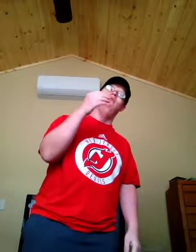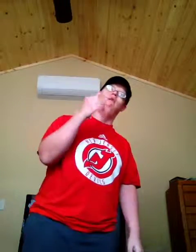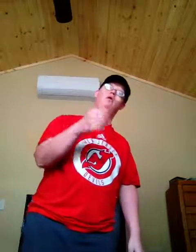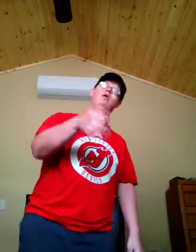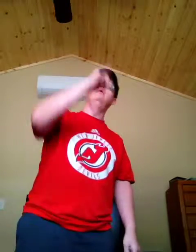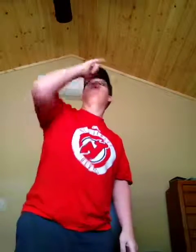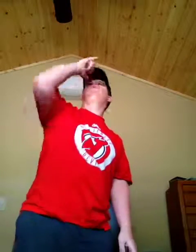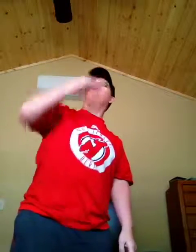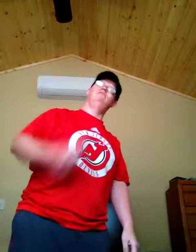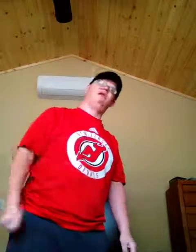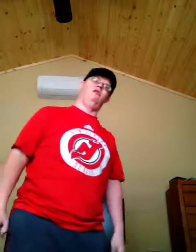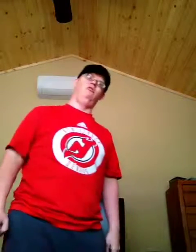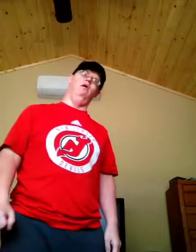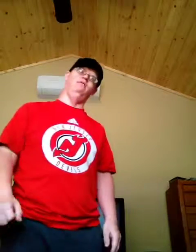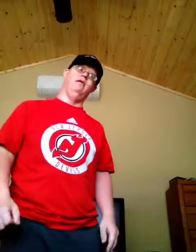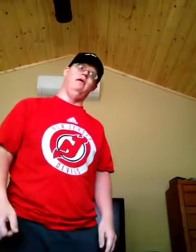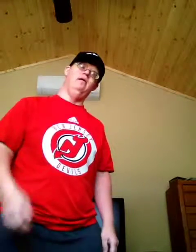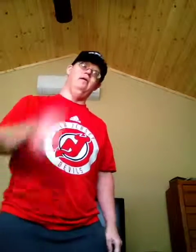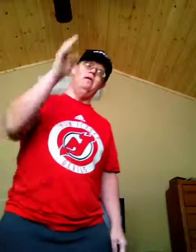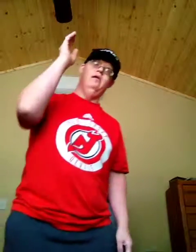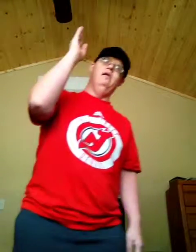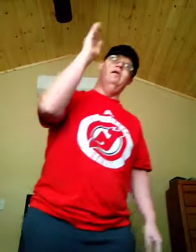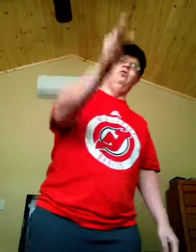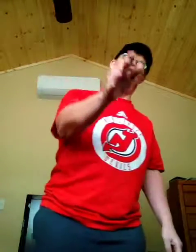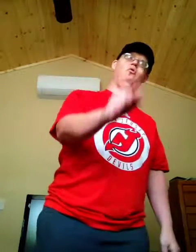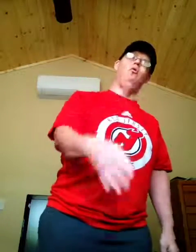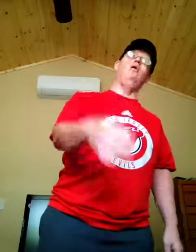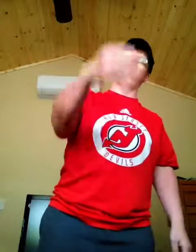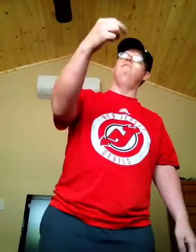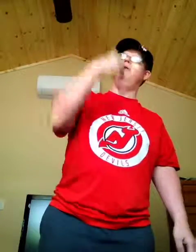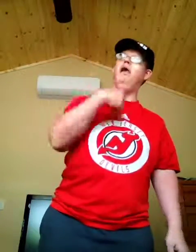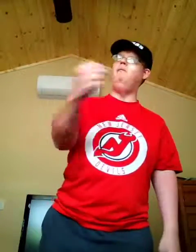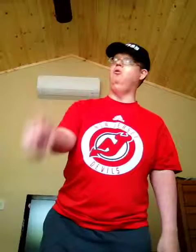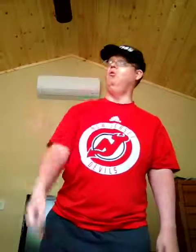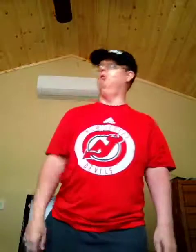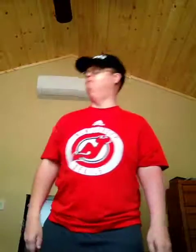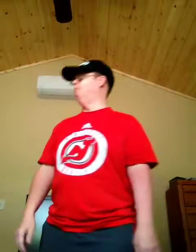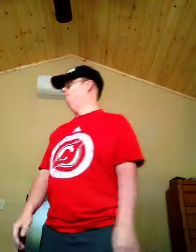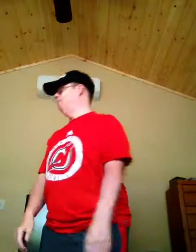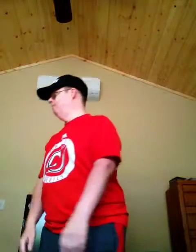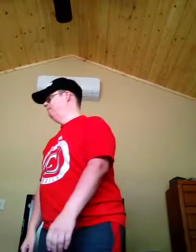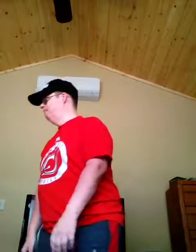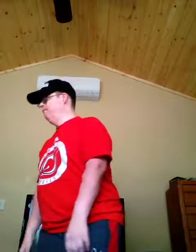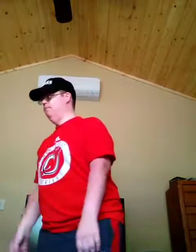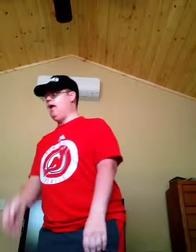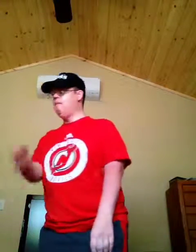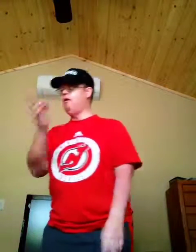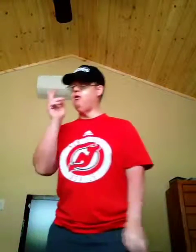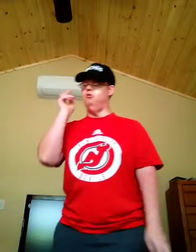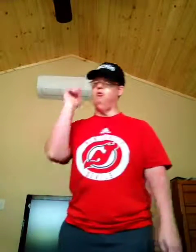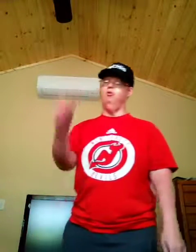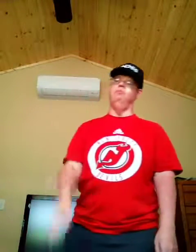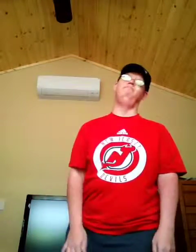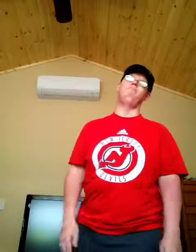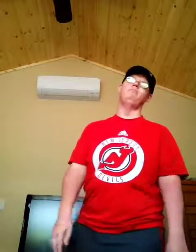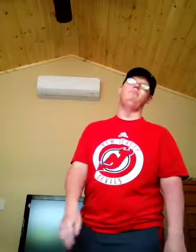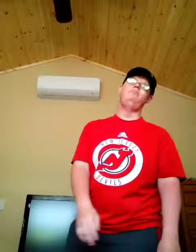for their drinking stuff, alright? Don't do it. Let me do it. And my cousin, too.